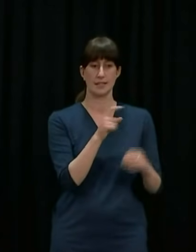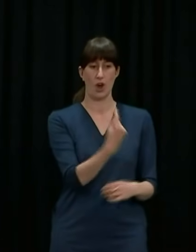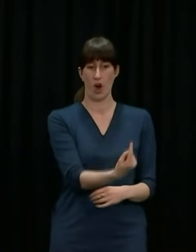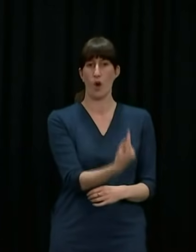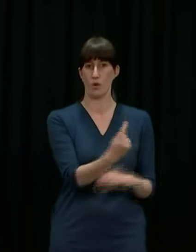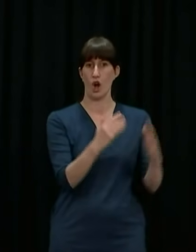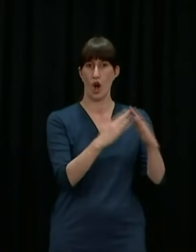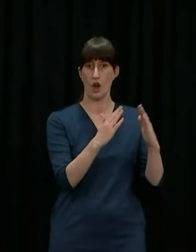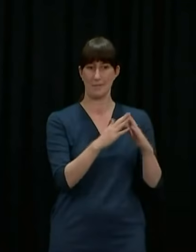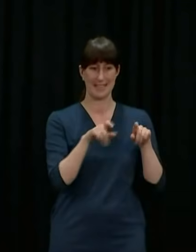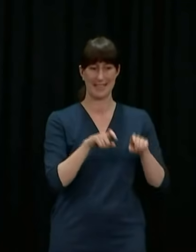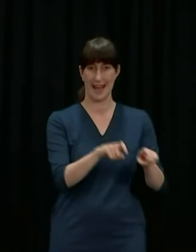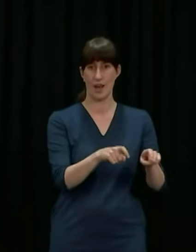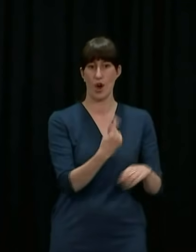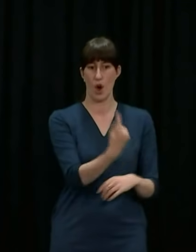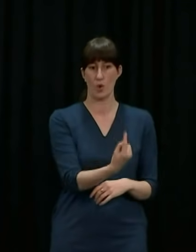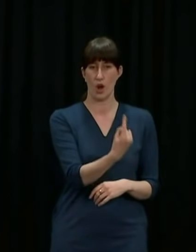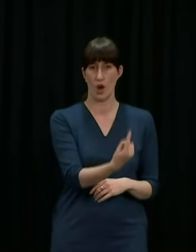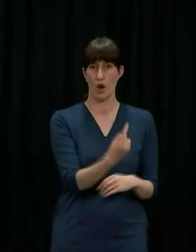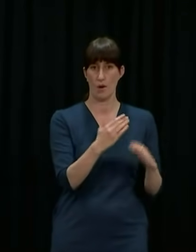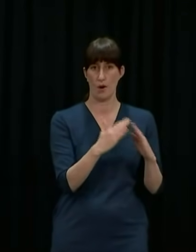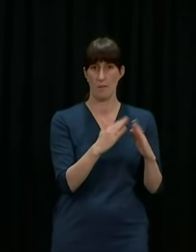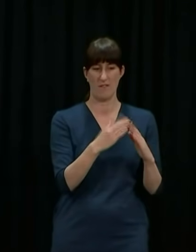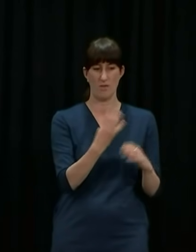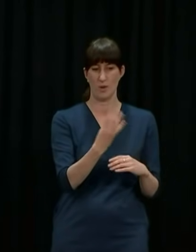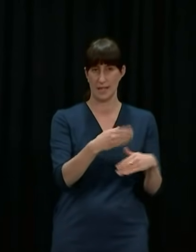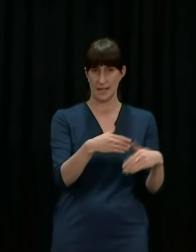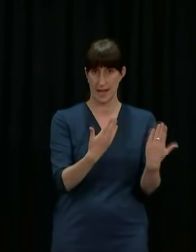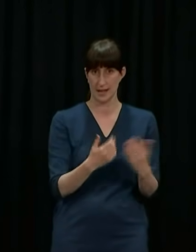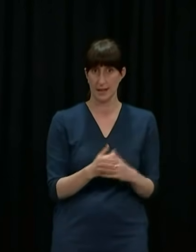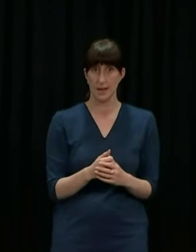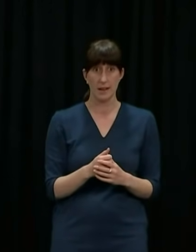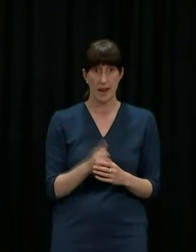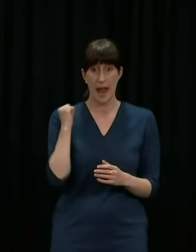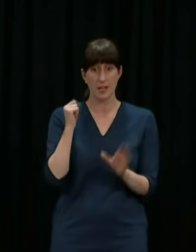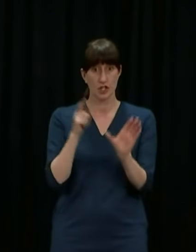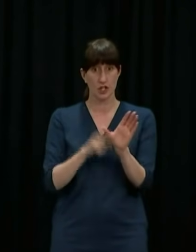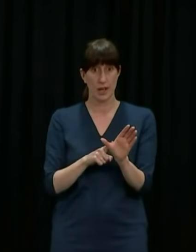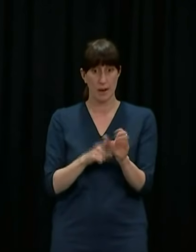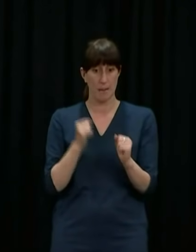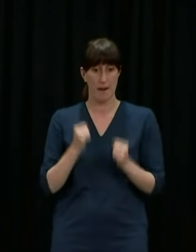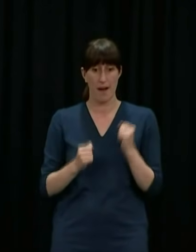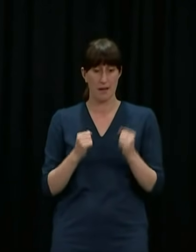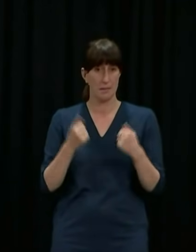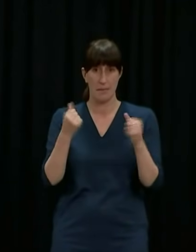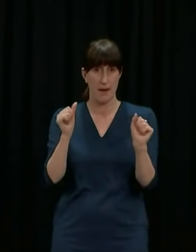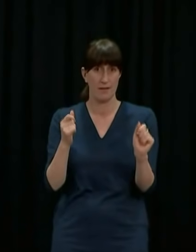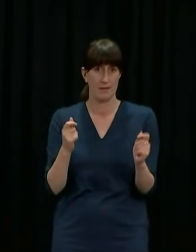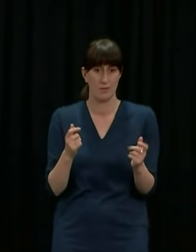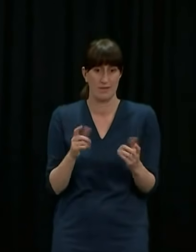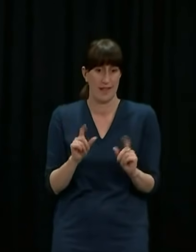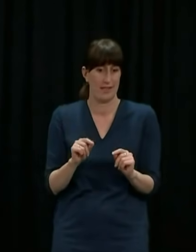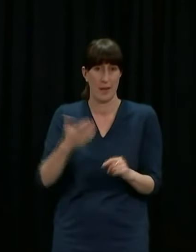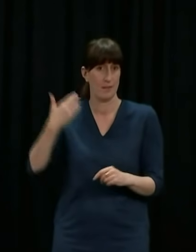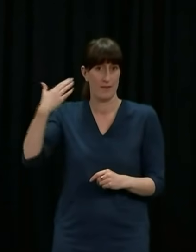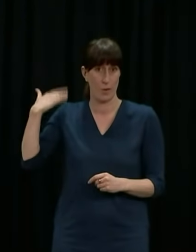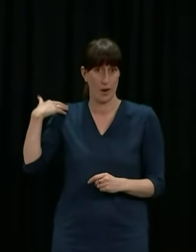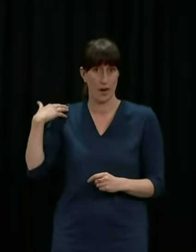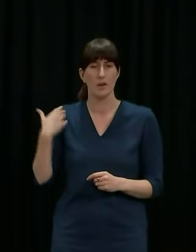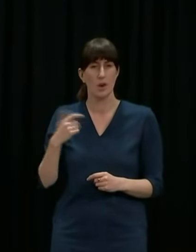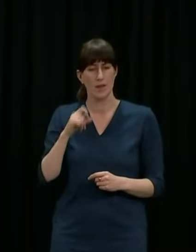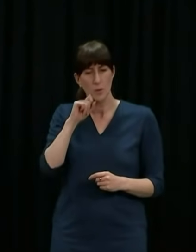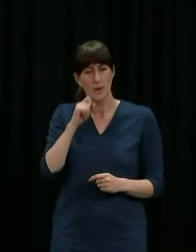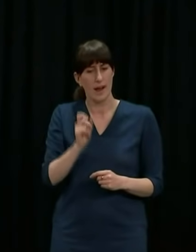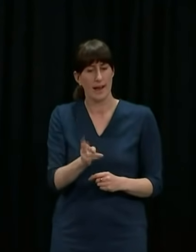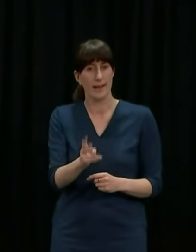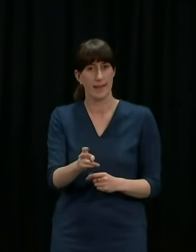lockdown last year. We did isolate positive cases within their own homes by and large. So we've done this before, and we will see that again. And I think we